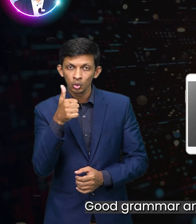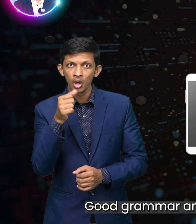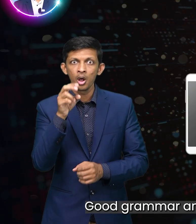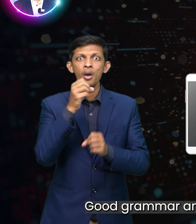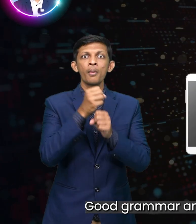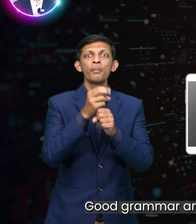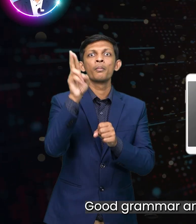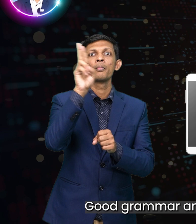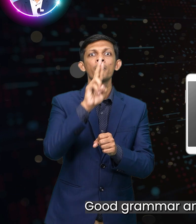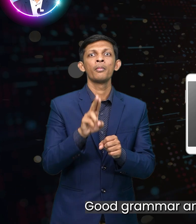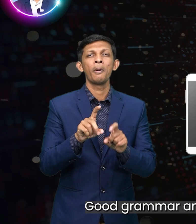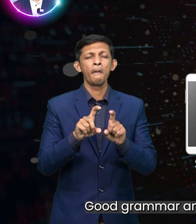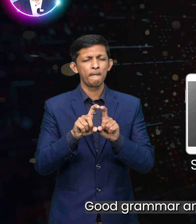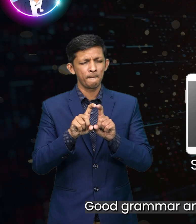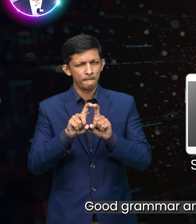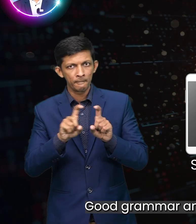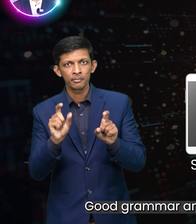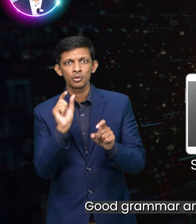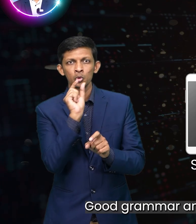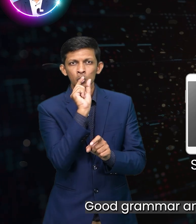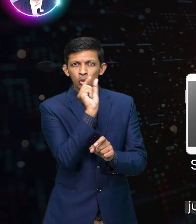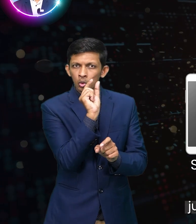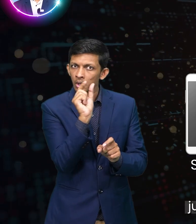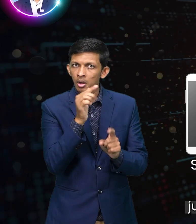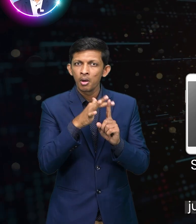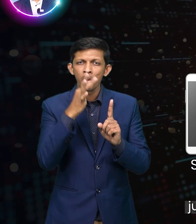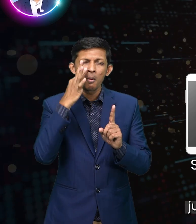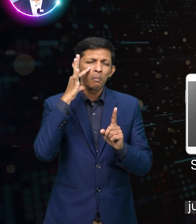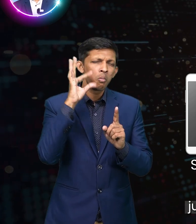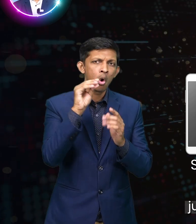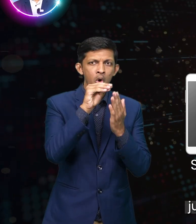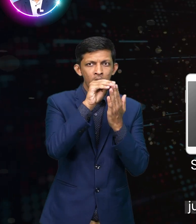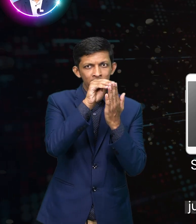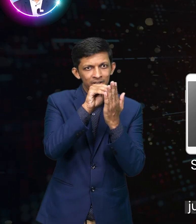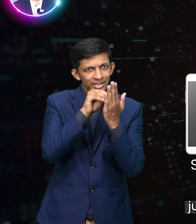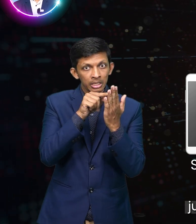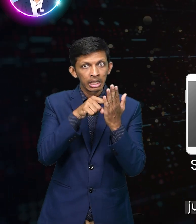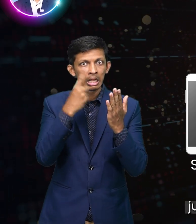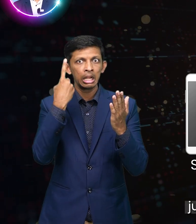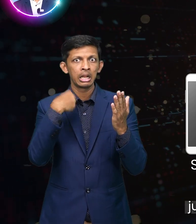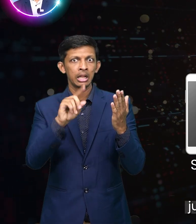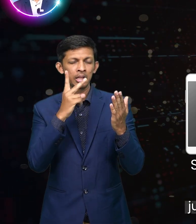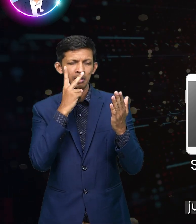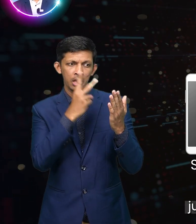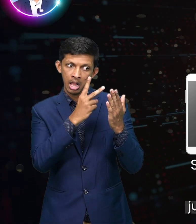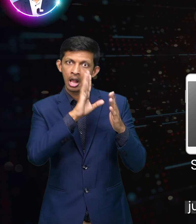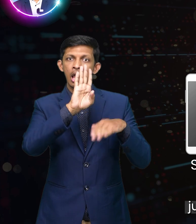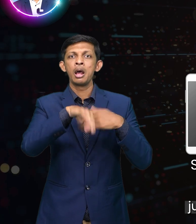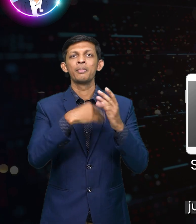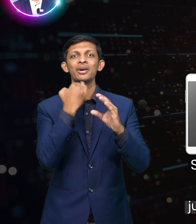Good grammar and spelling are important in text, just like in emails.